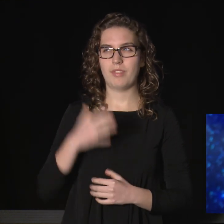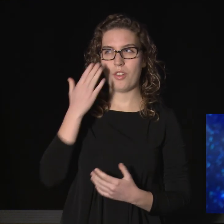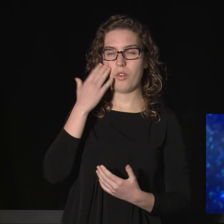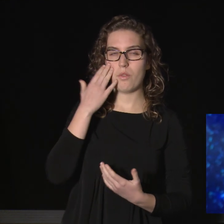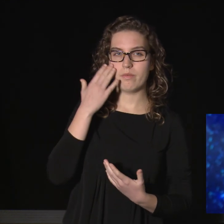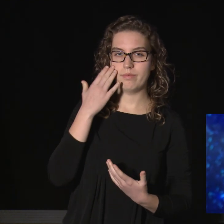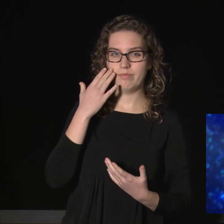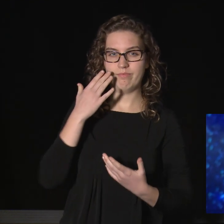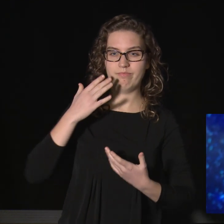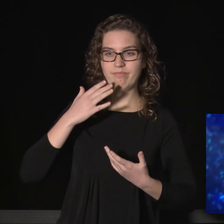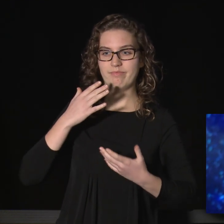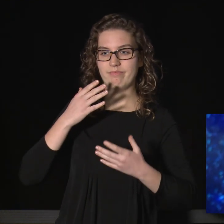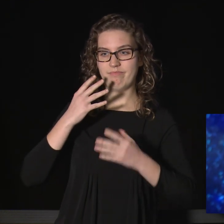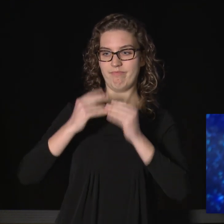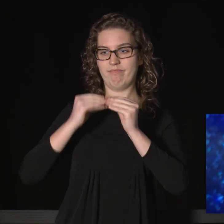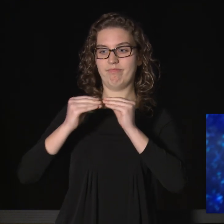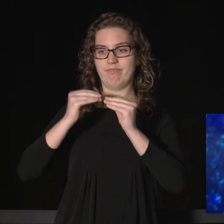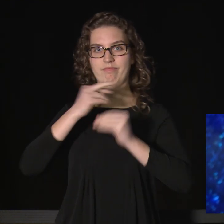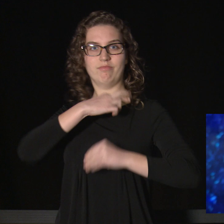patchwork religion.